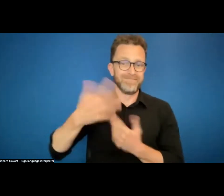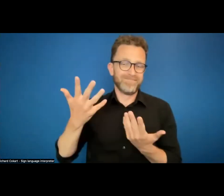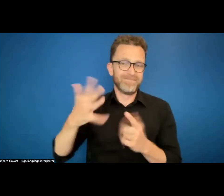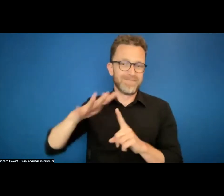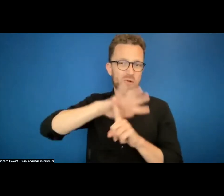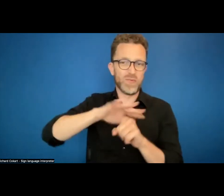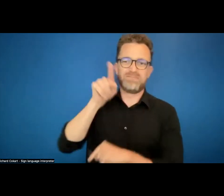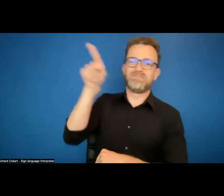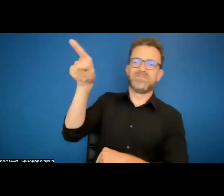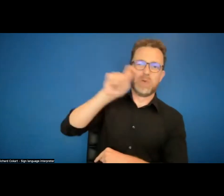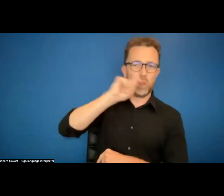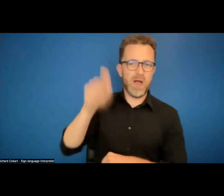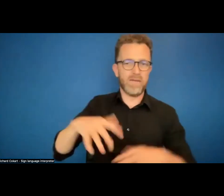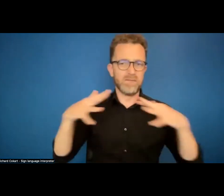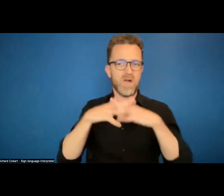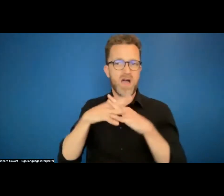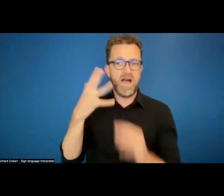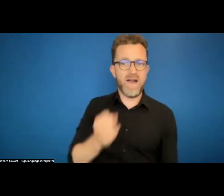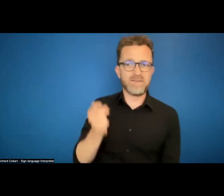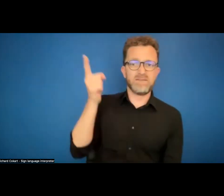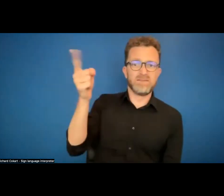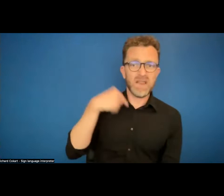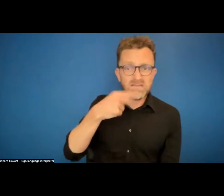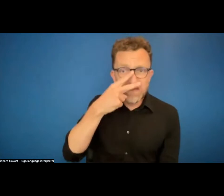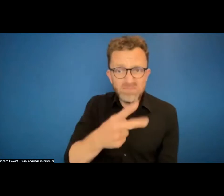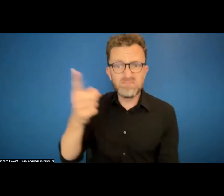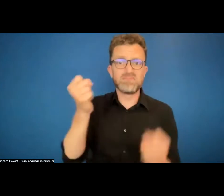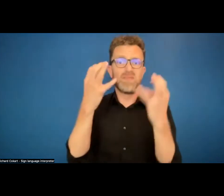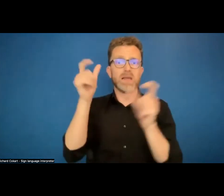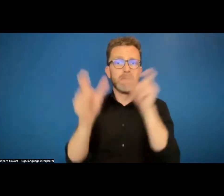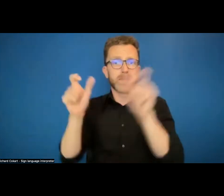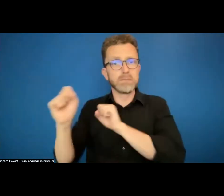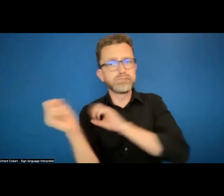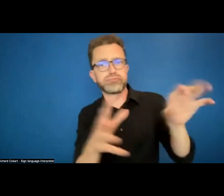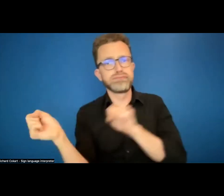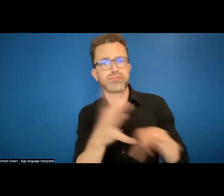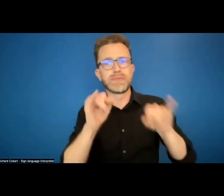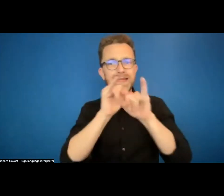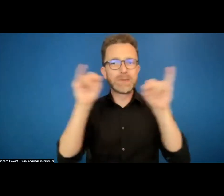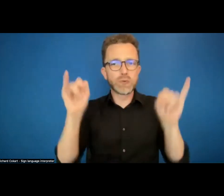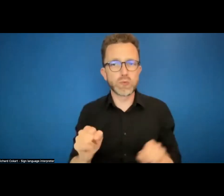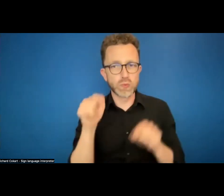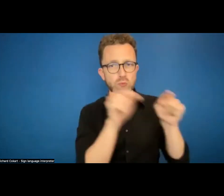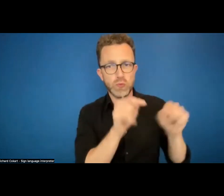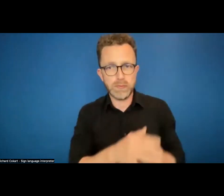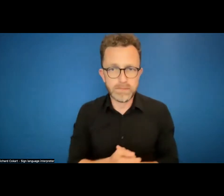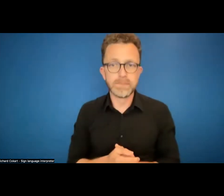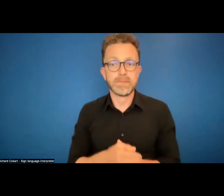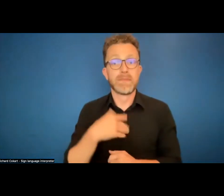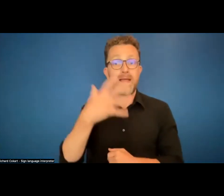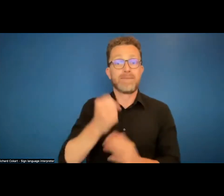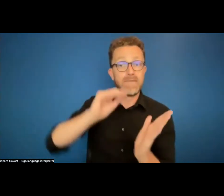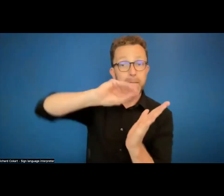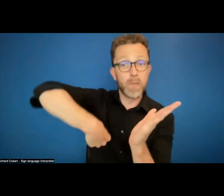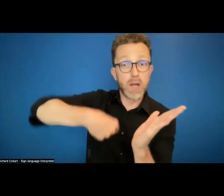the CRPD and lessons learned during COVID. And when people are in institutions, we know that they're in